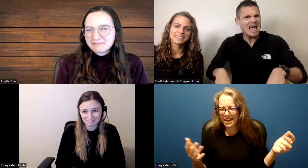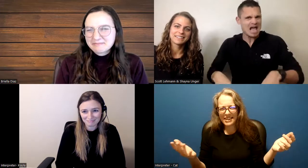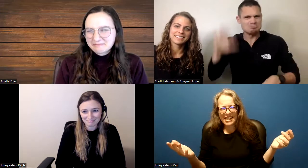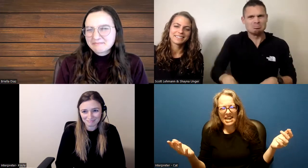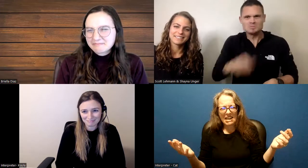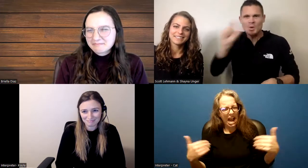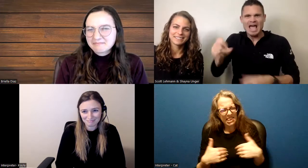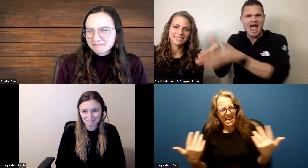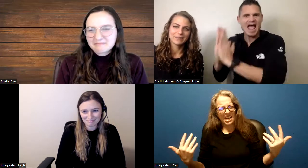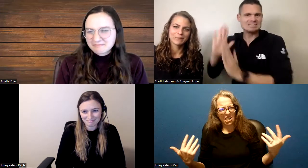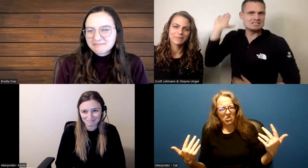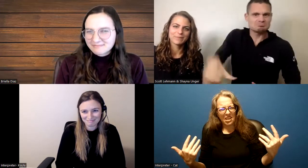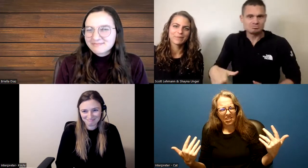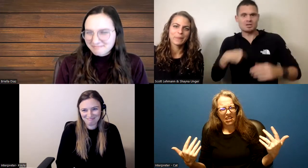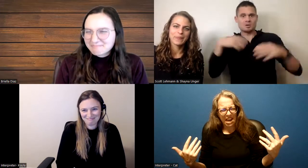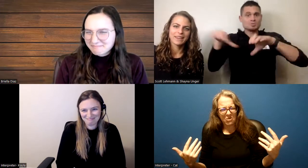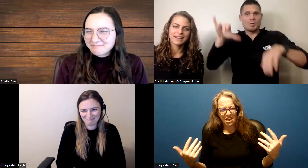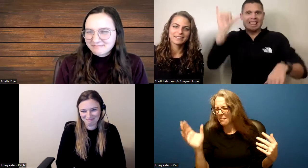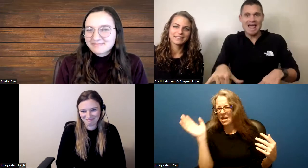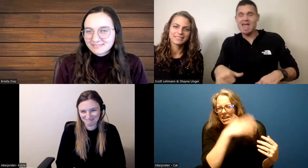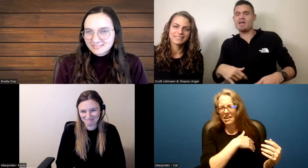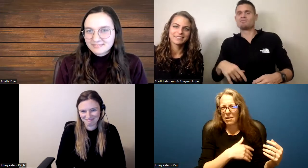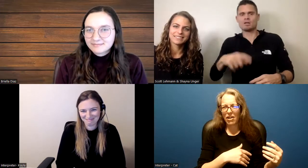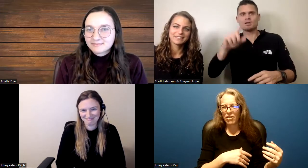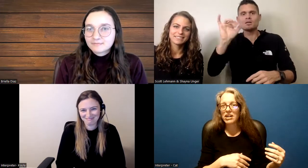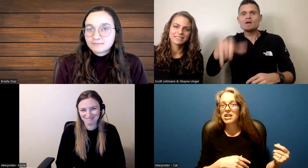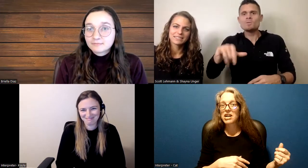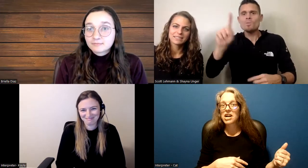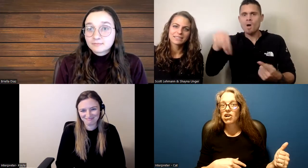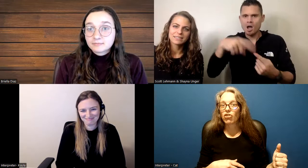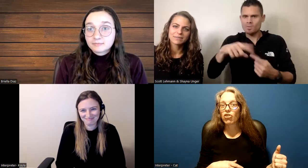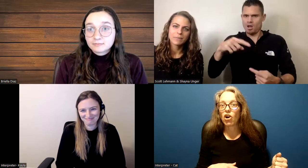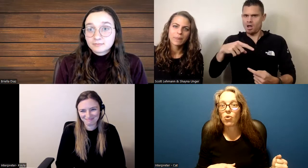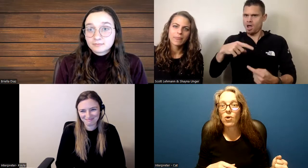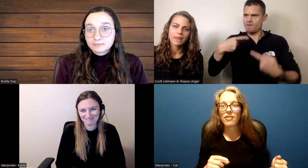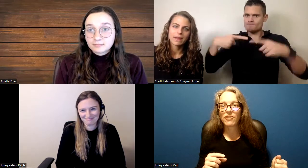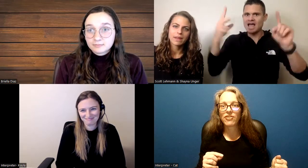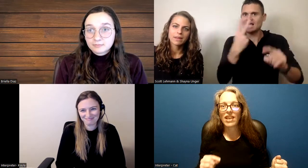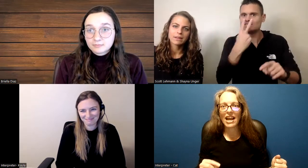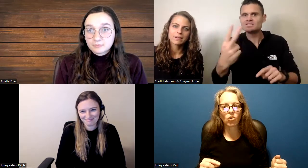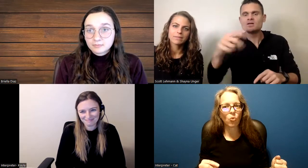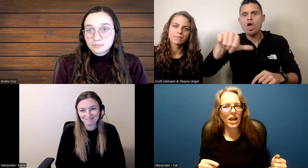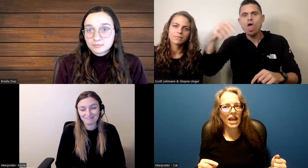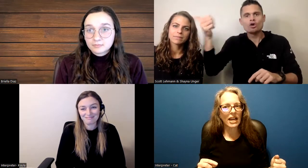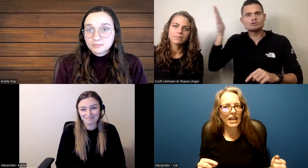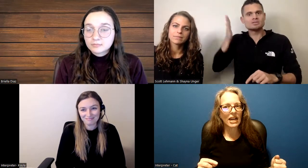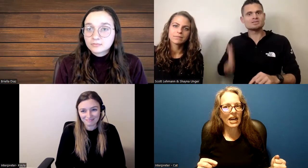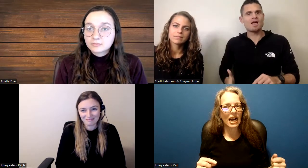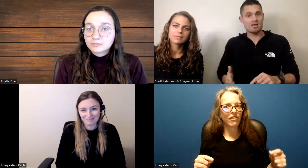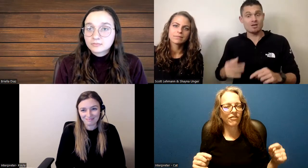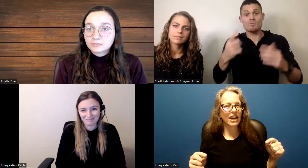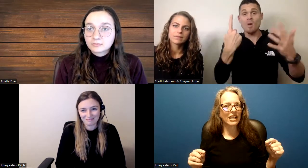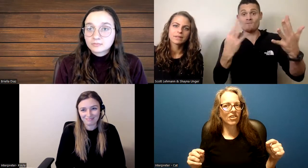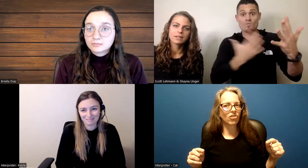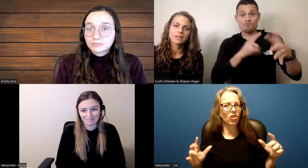Well, I'm 19. I think I can do this. I'm not going to even bother. So that's when